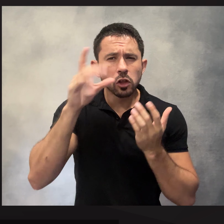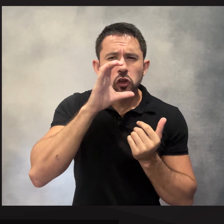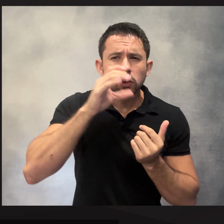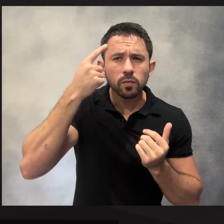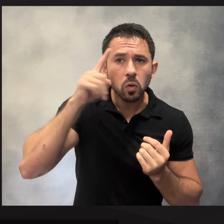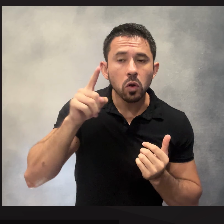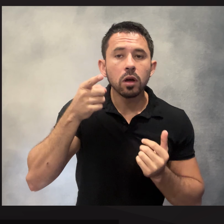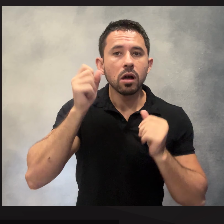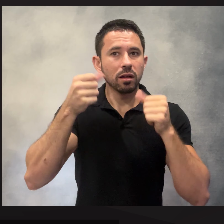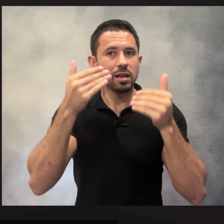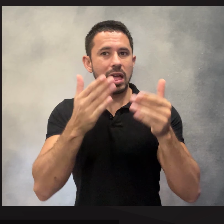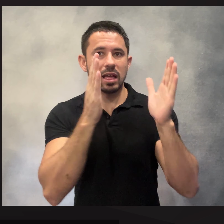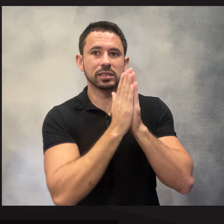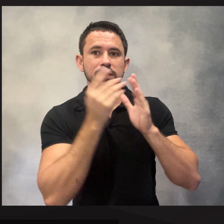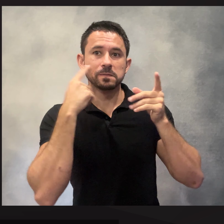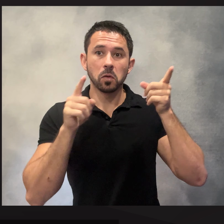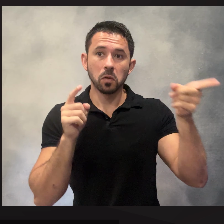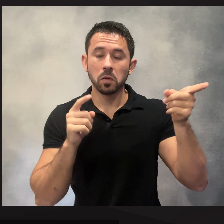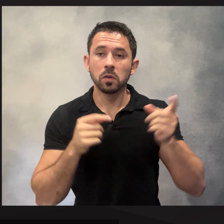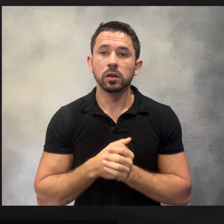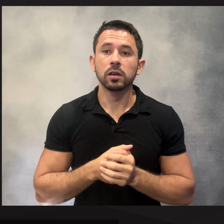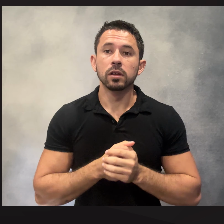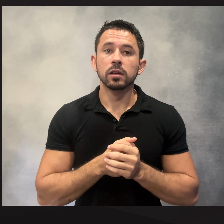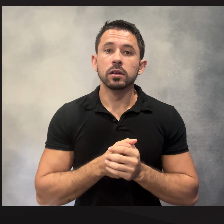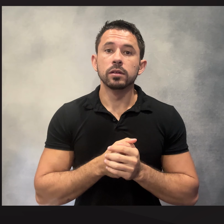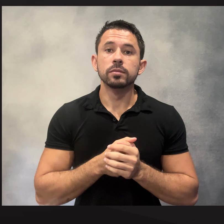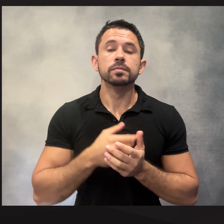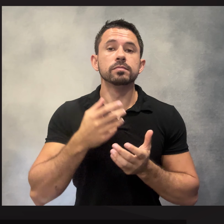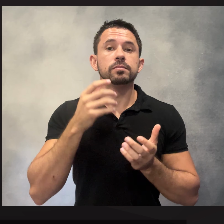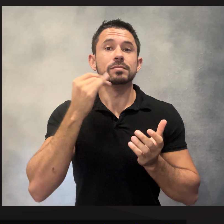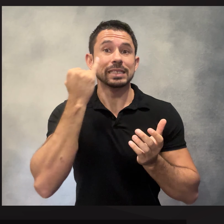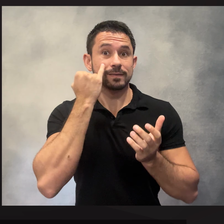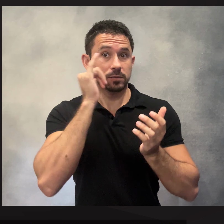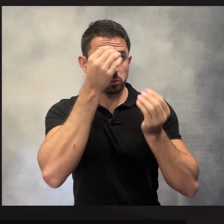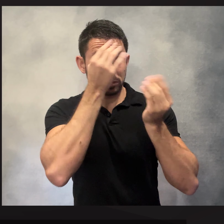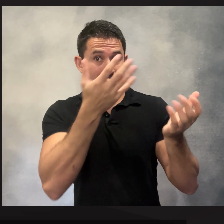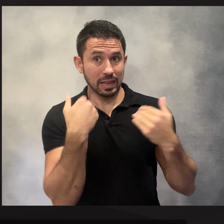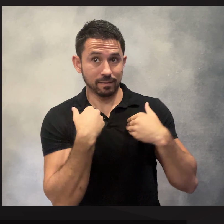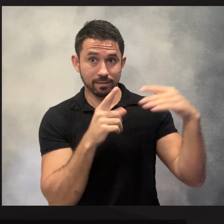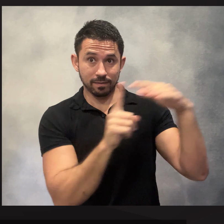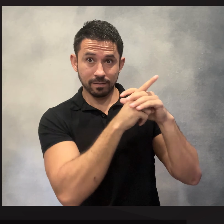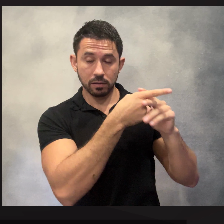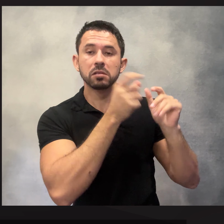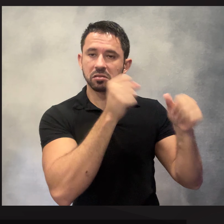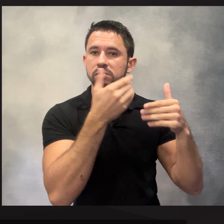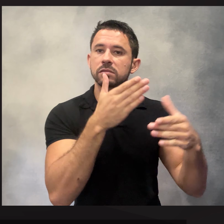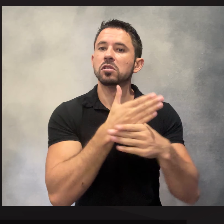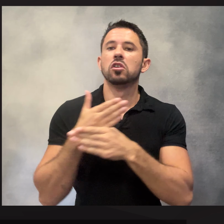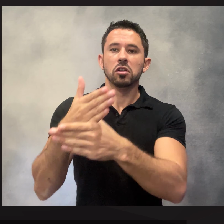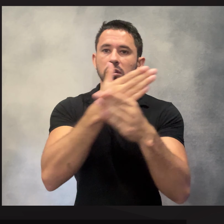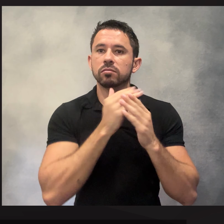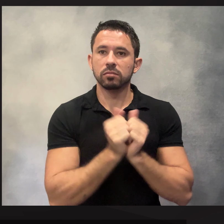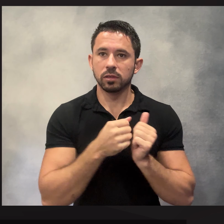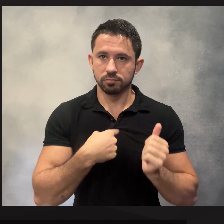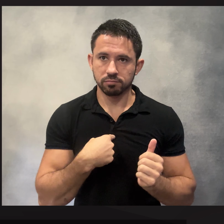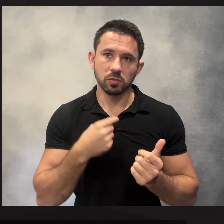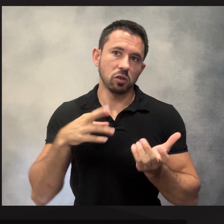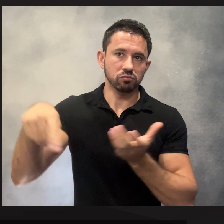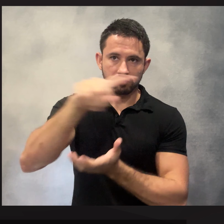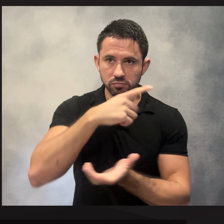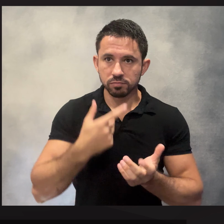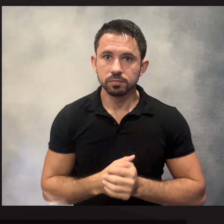ask for it. And if the information exists, then it could be shared, and it would be shared